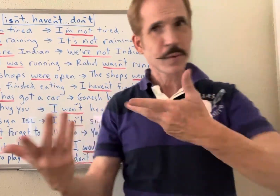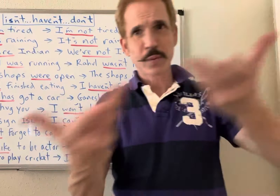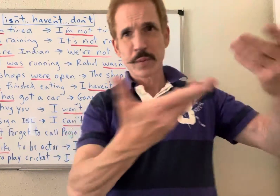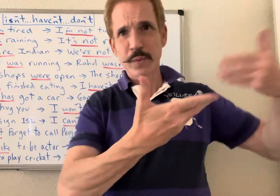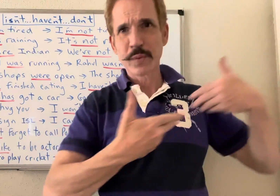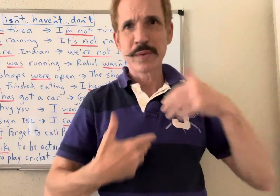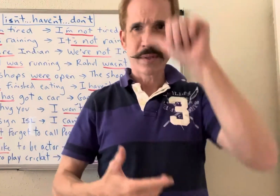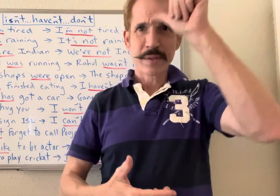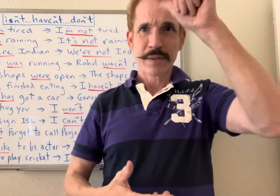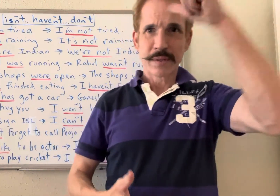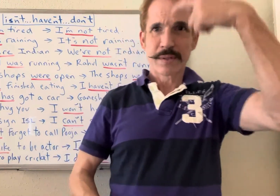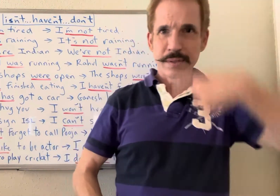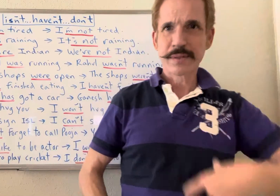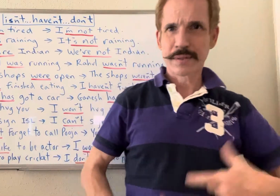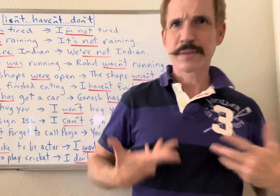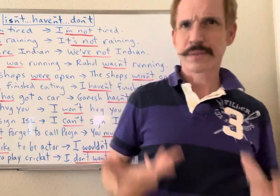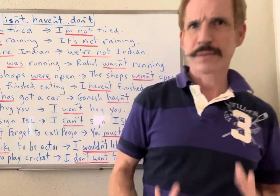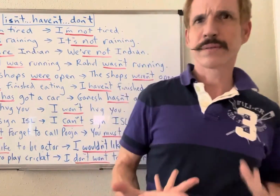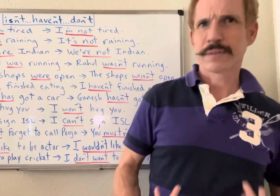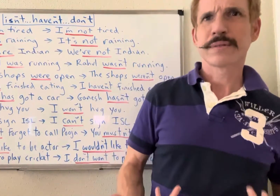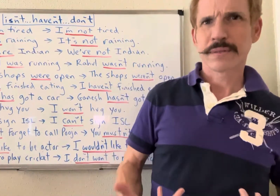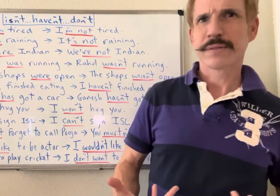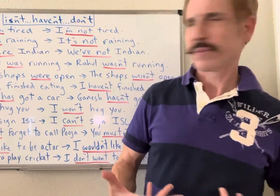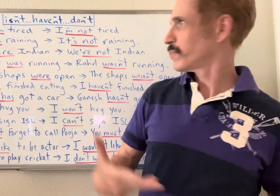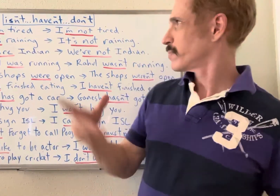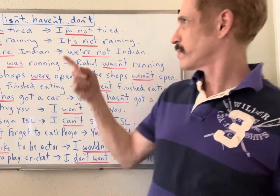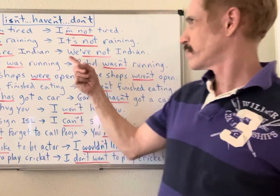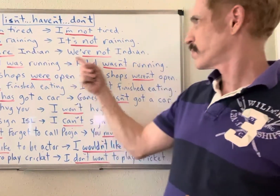the most that you're taxed in Social Security is